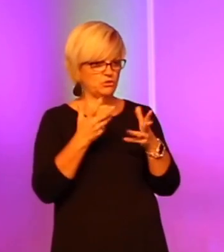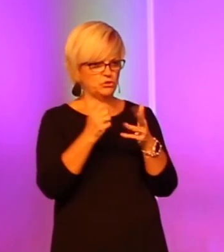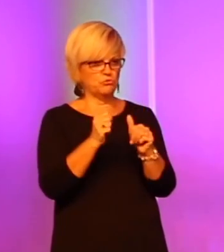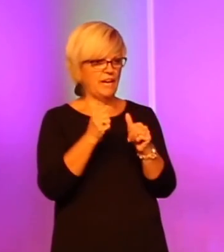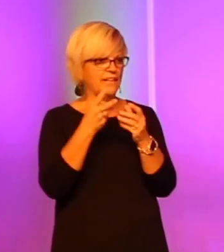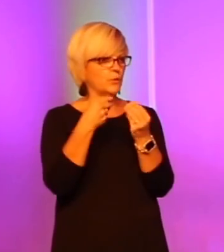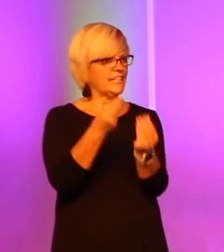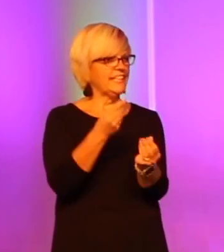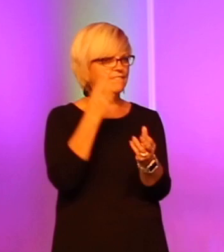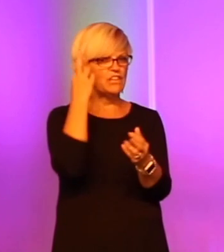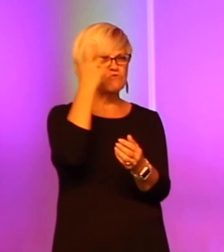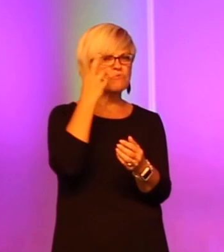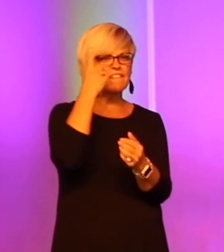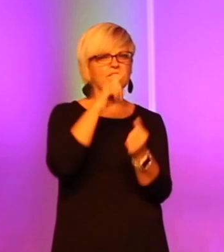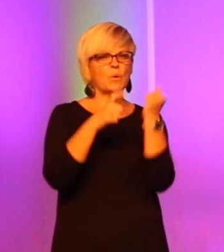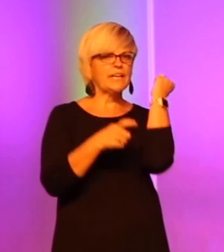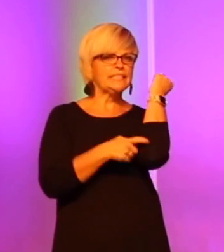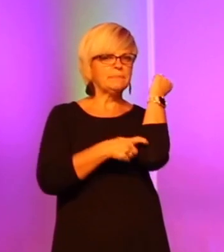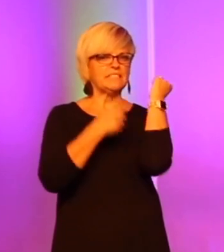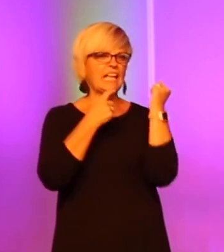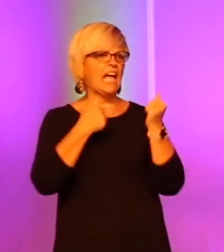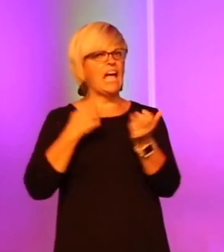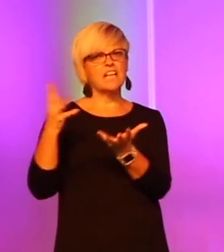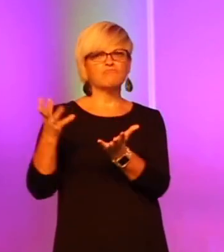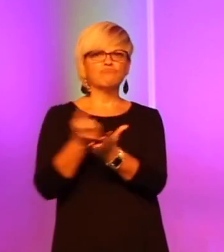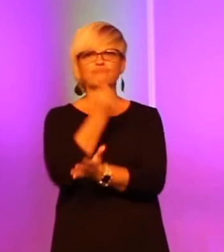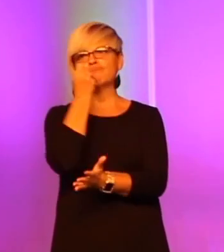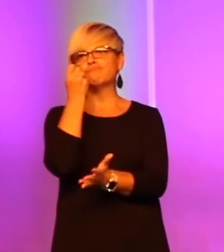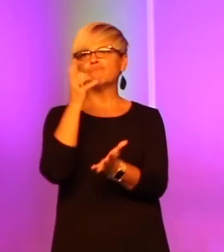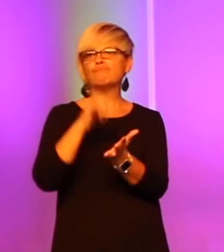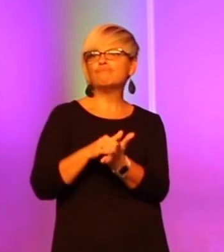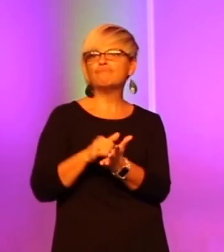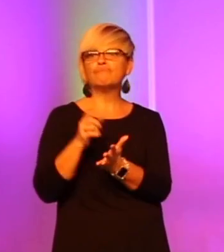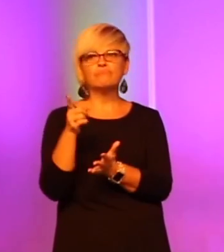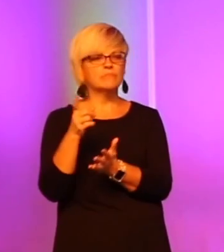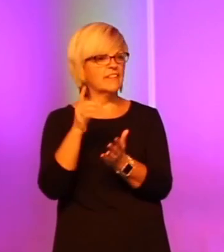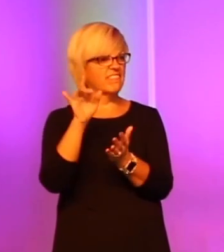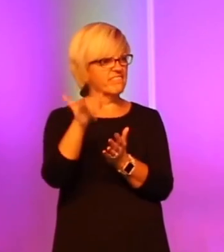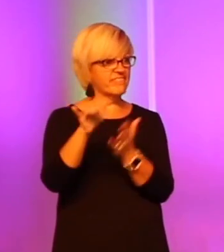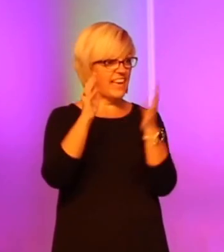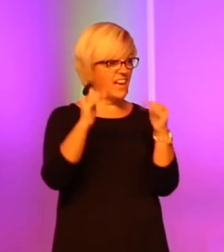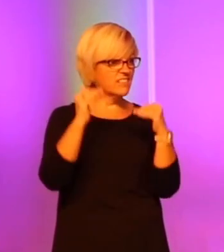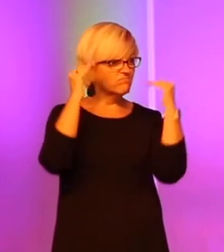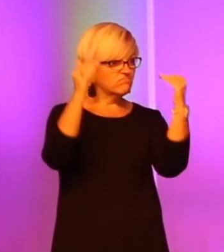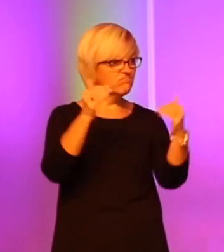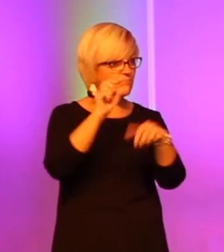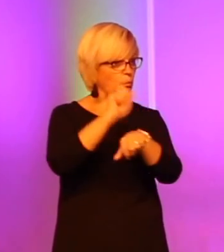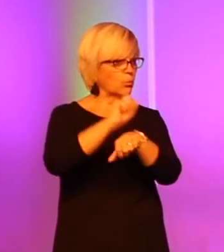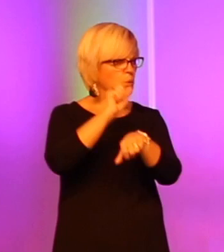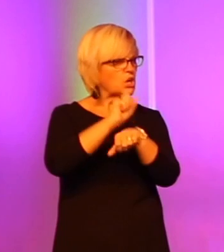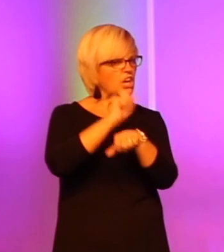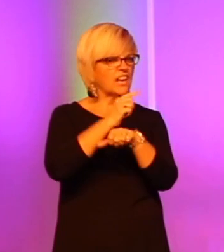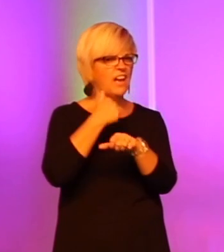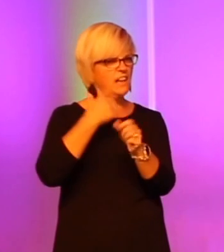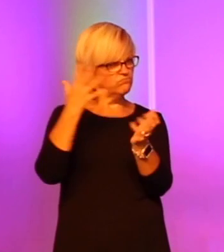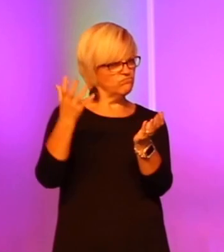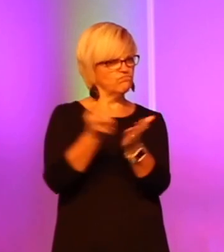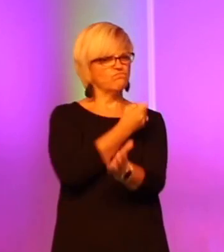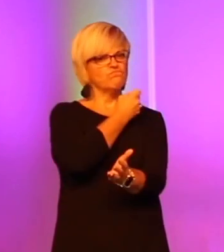rationalize temptation is to say, I deserve this. This promotion at work, I deserve it. I may not have earned